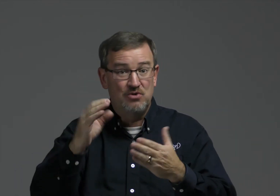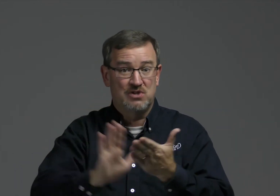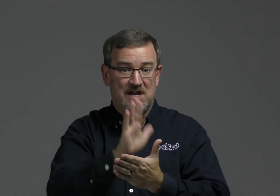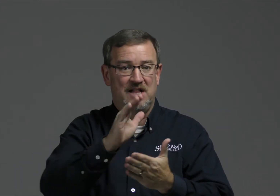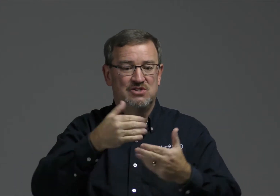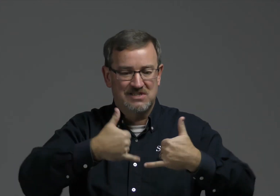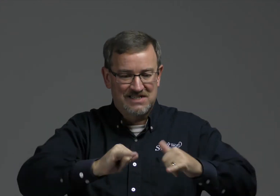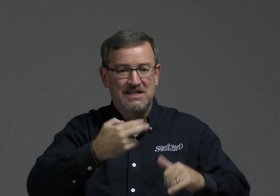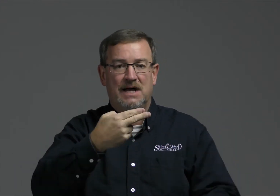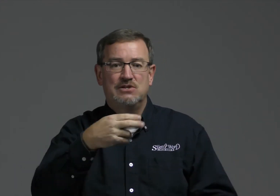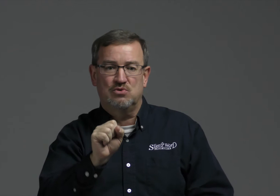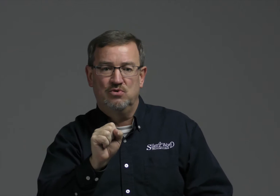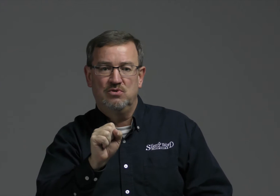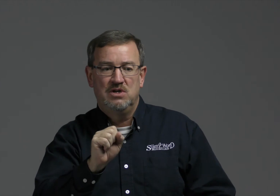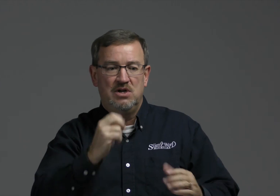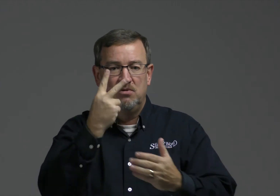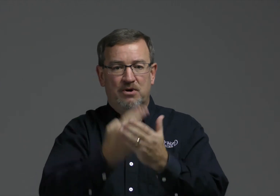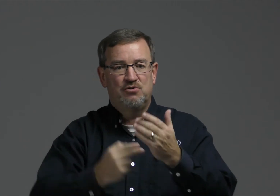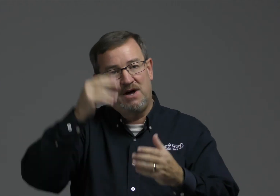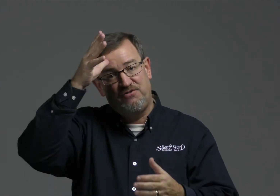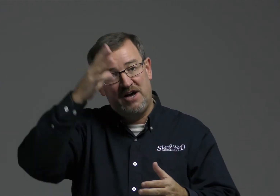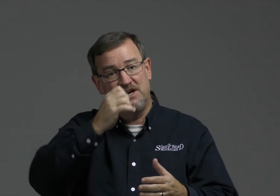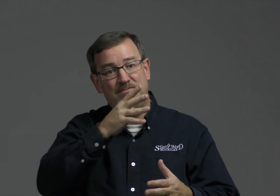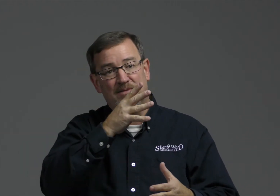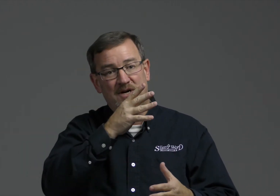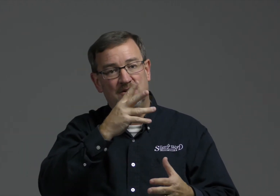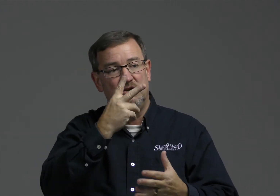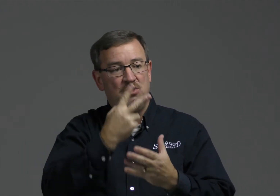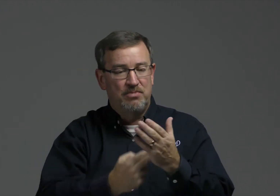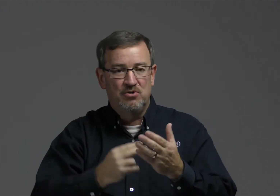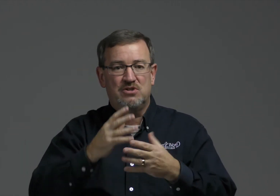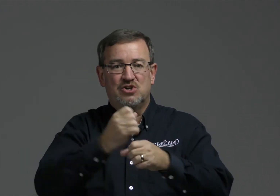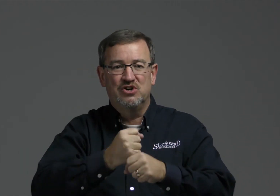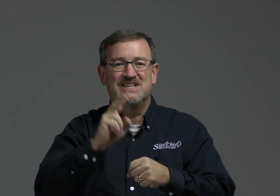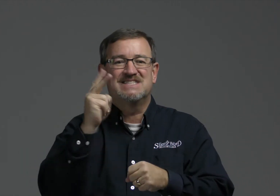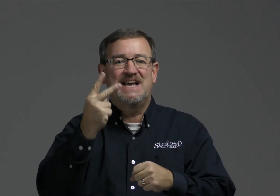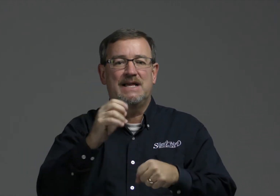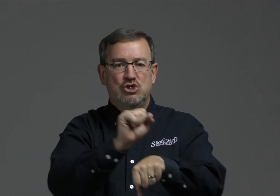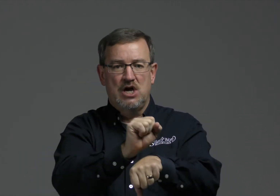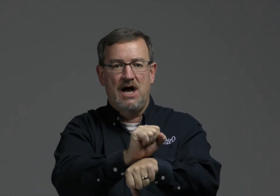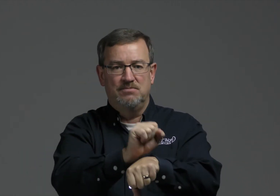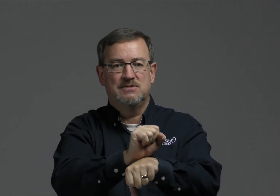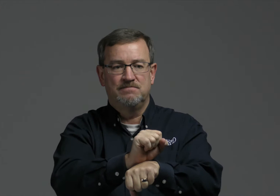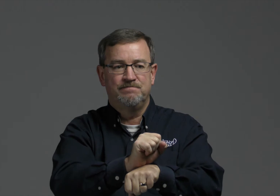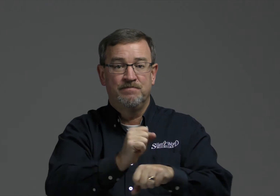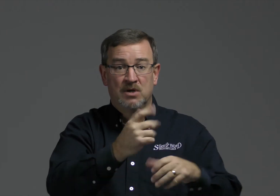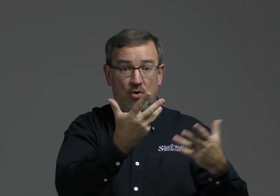go to college, still in high school, both my father and my mother both took second jobs.